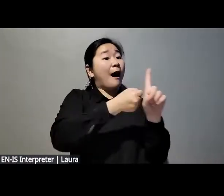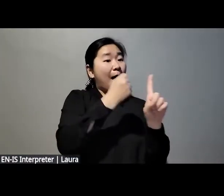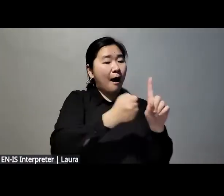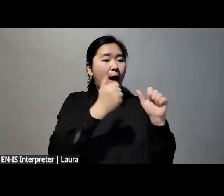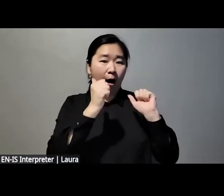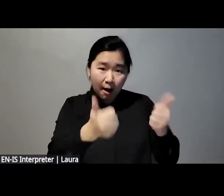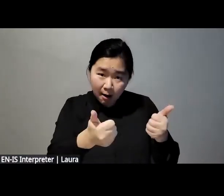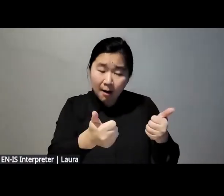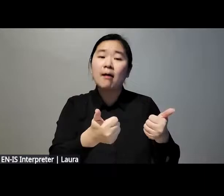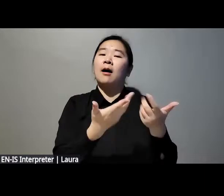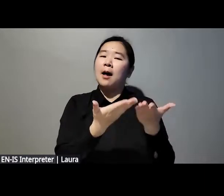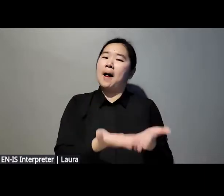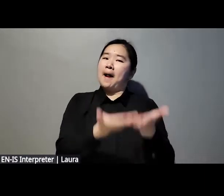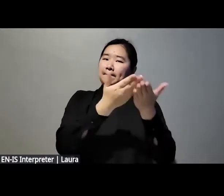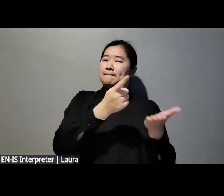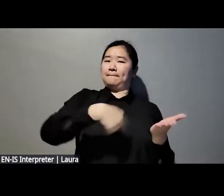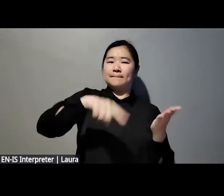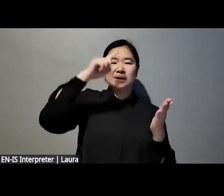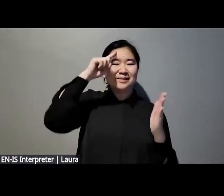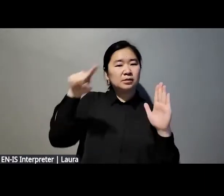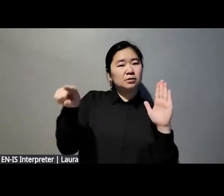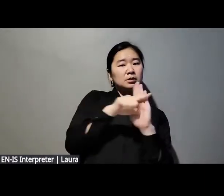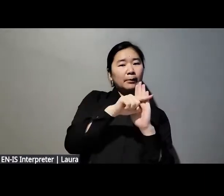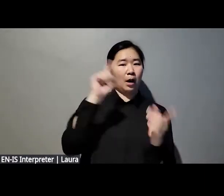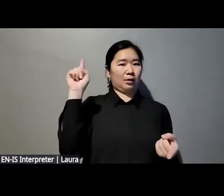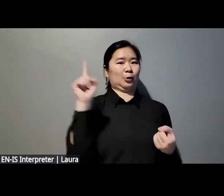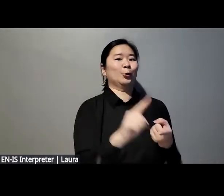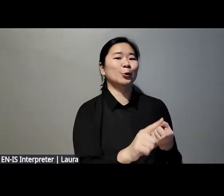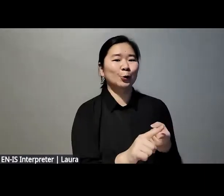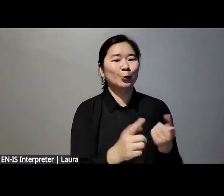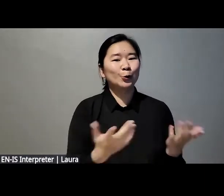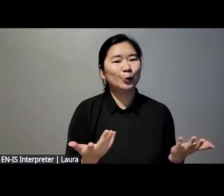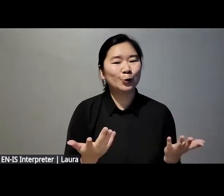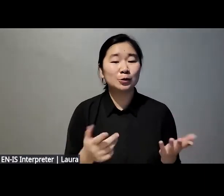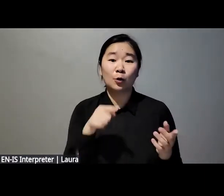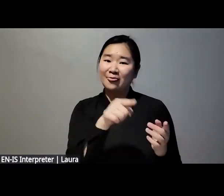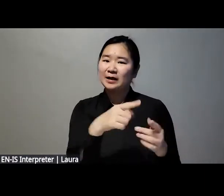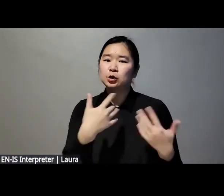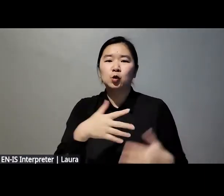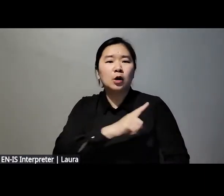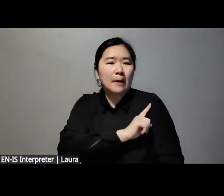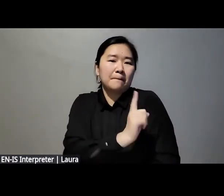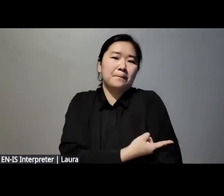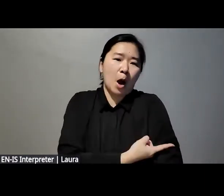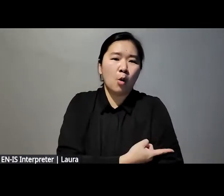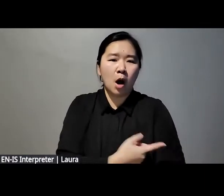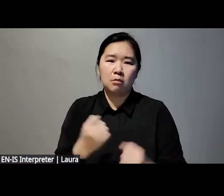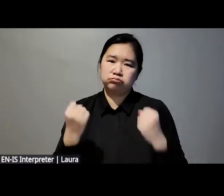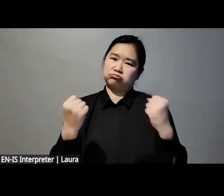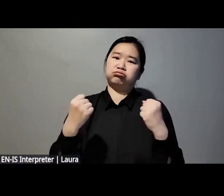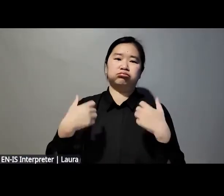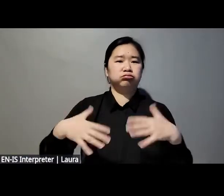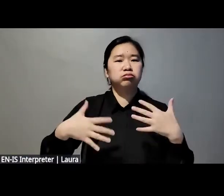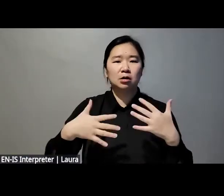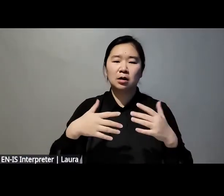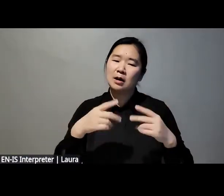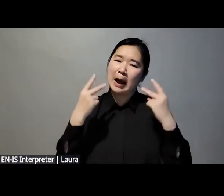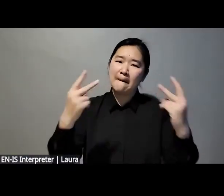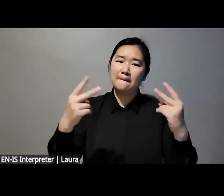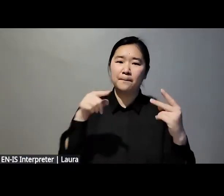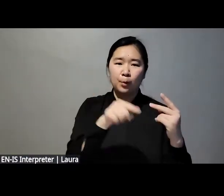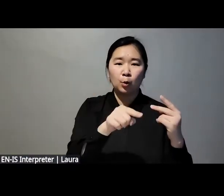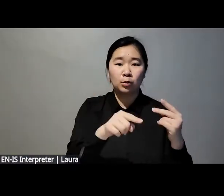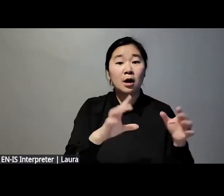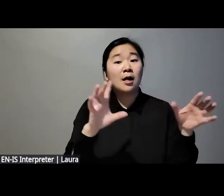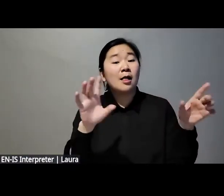is challenge ingrained form of stigma. This is the deep-seated kind of stigma, which needs